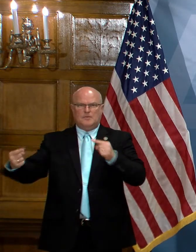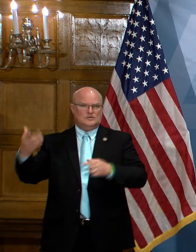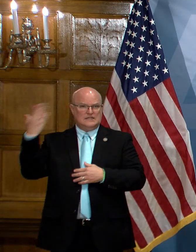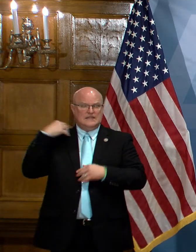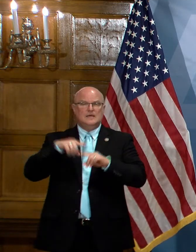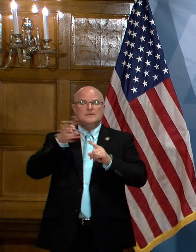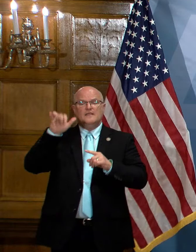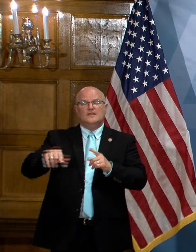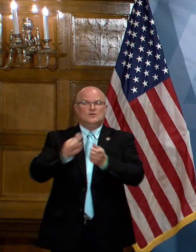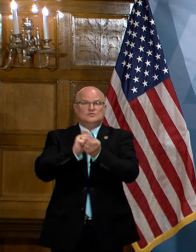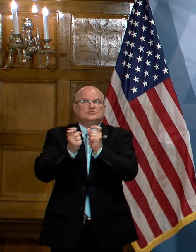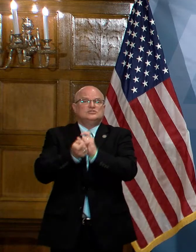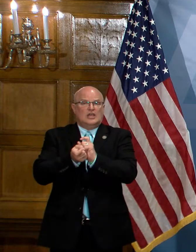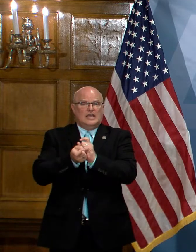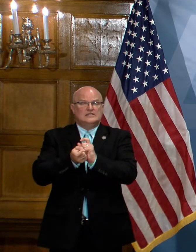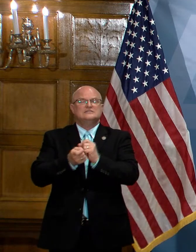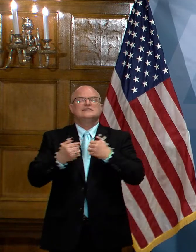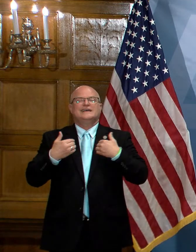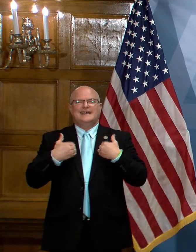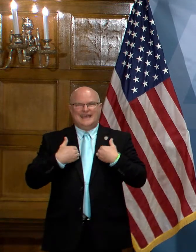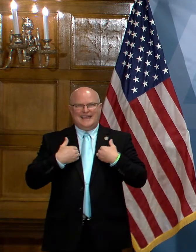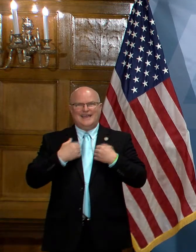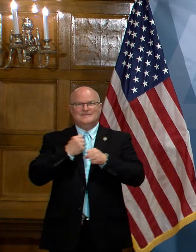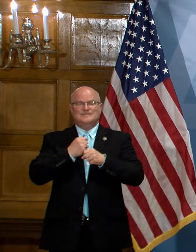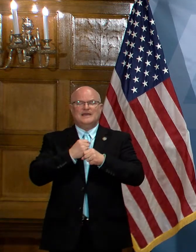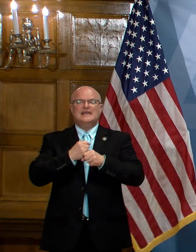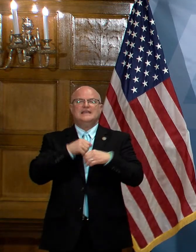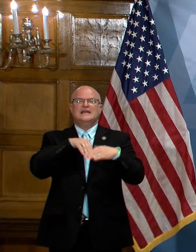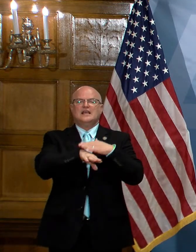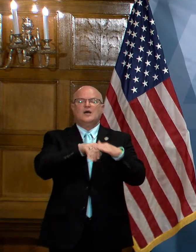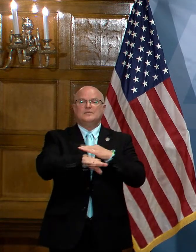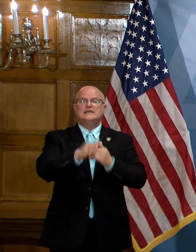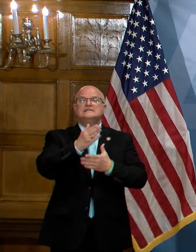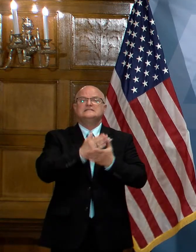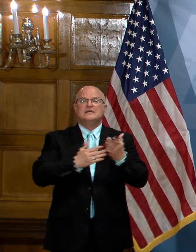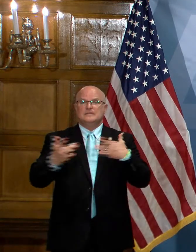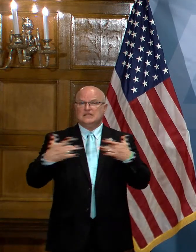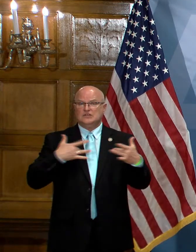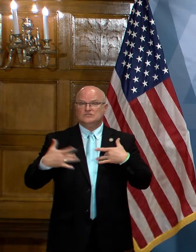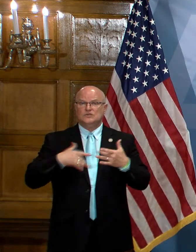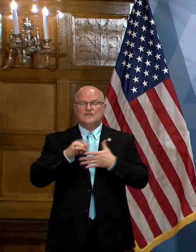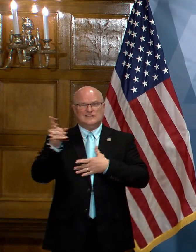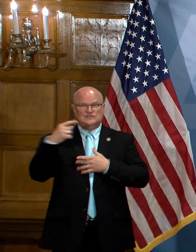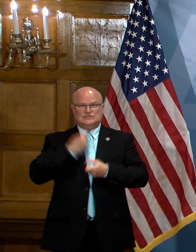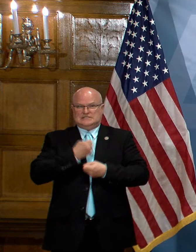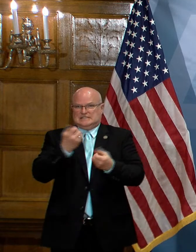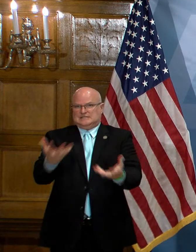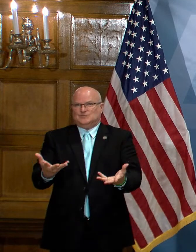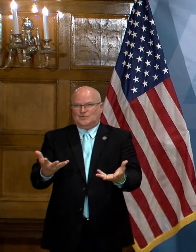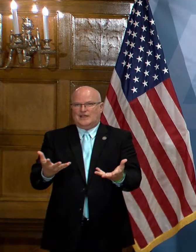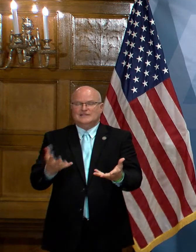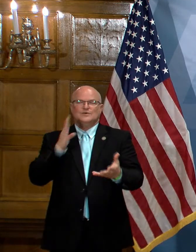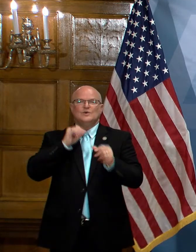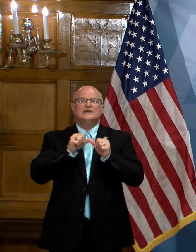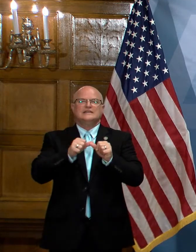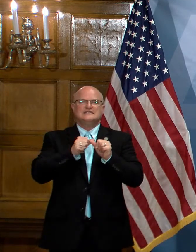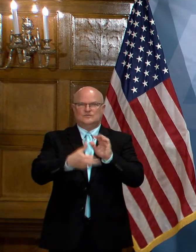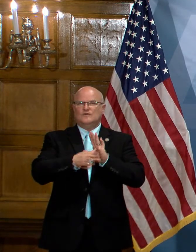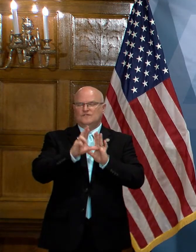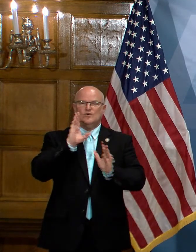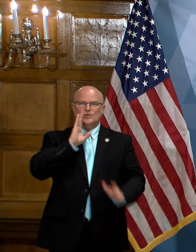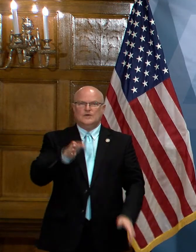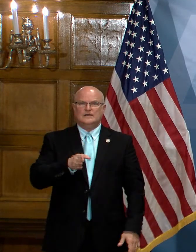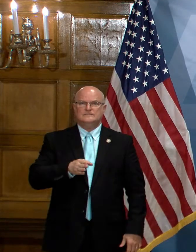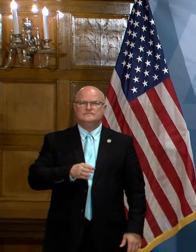then. But those changes, they have made accommodations to some of the concerns that you just expressed. We'll continue to review